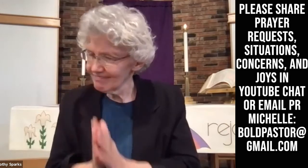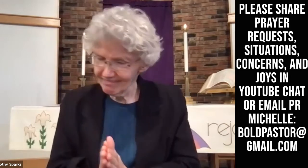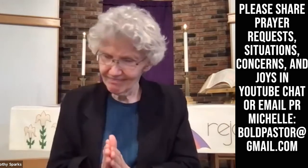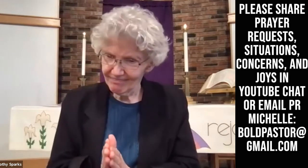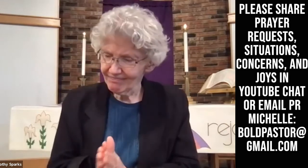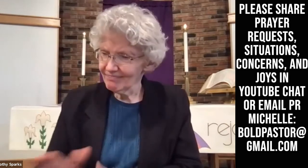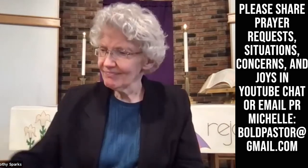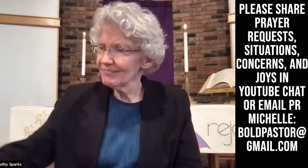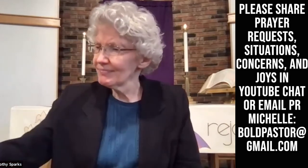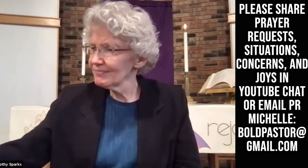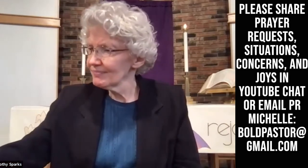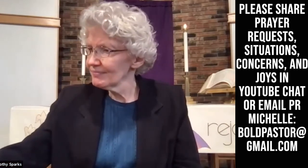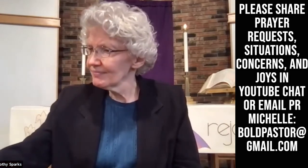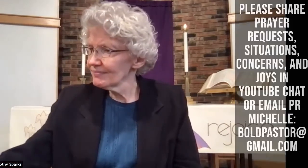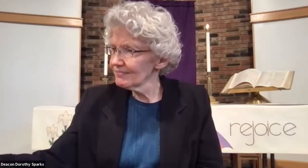Amen.